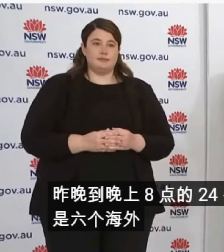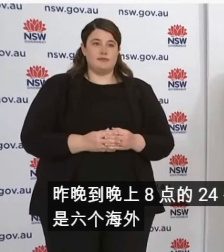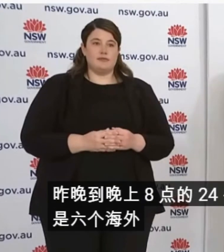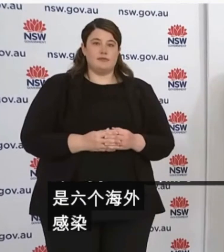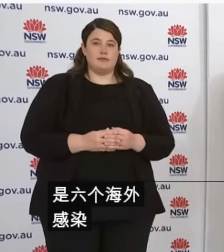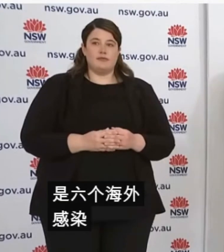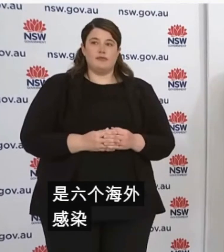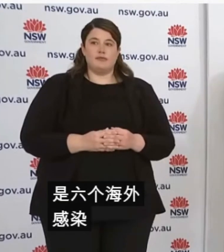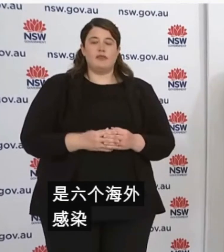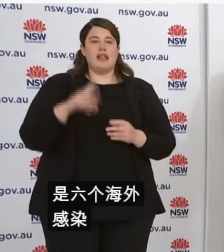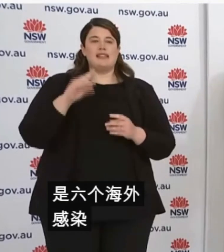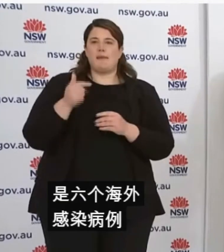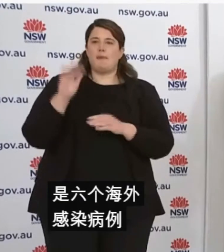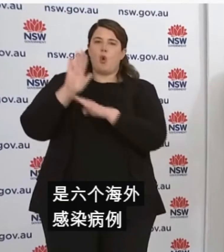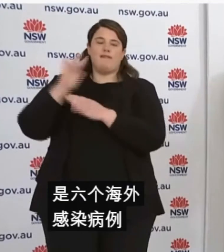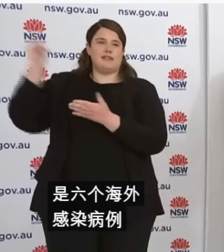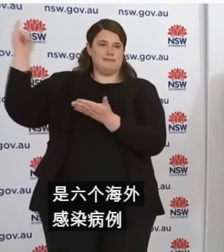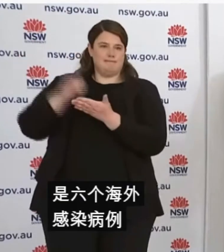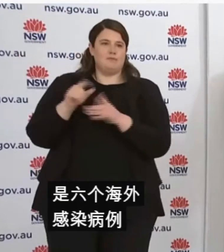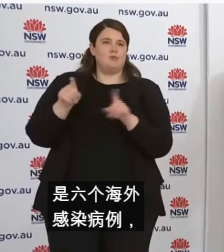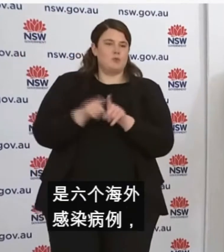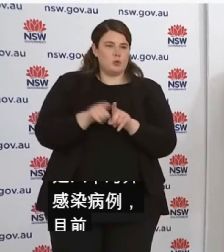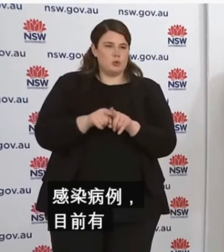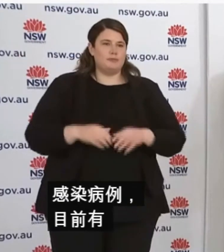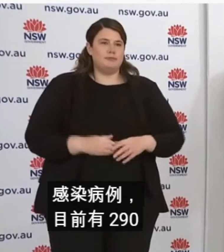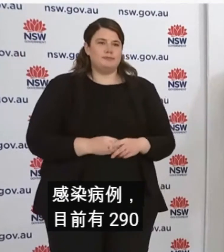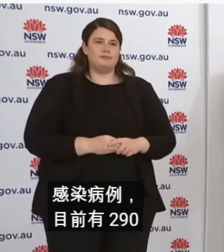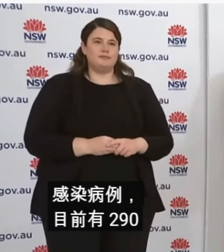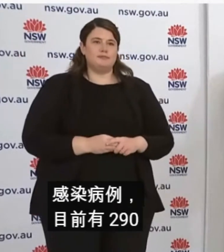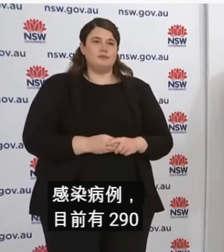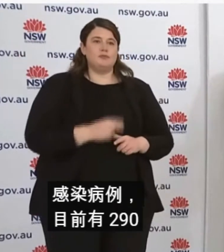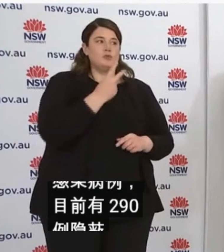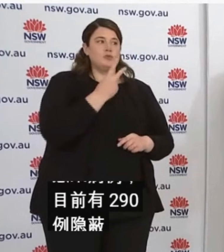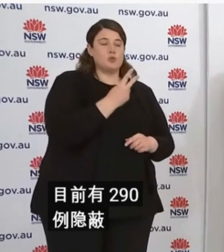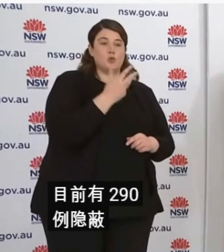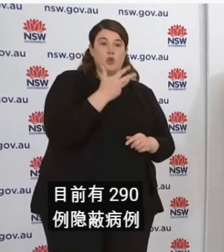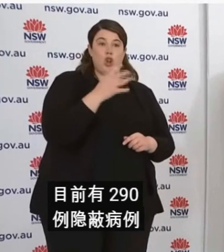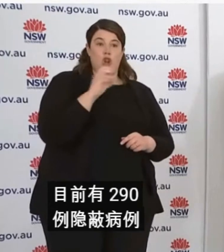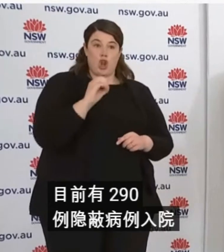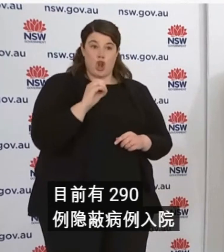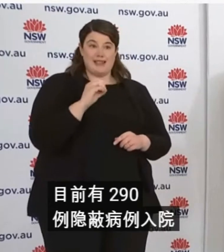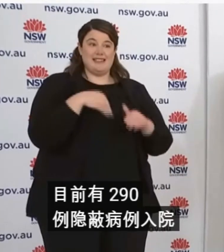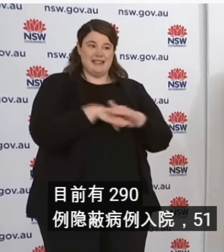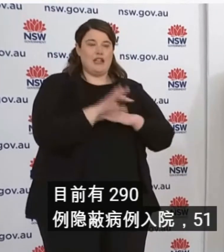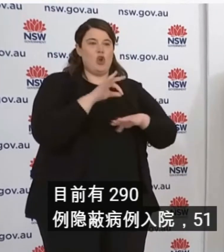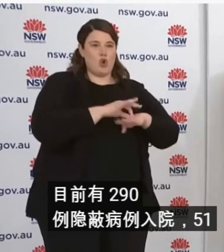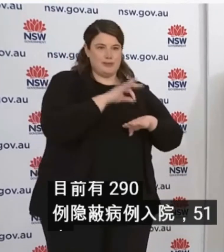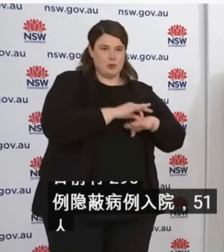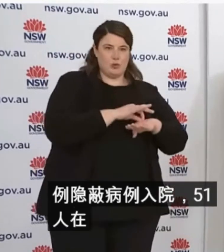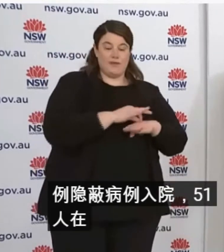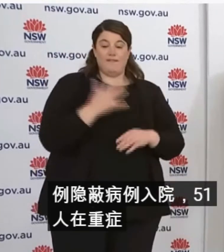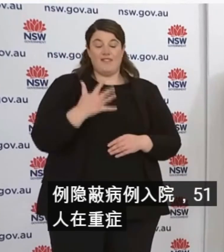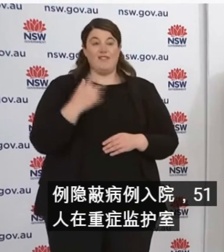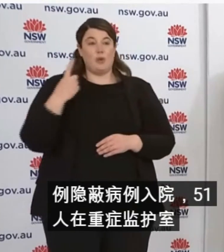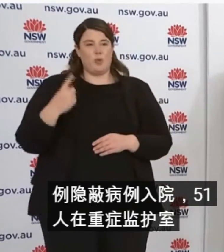overseas acquired cases. There are currently 290 COVID cases admitted to hospital and 51